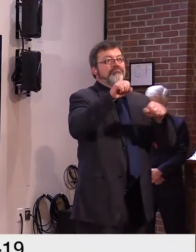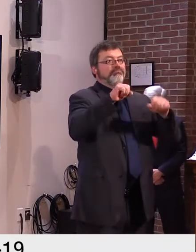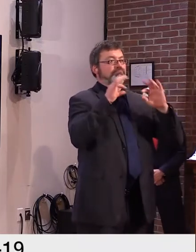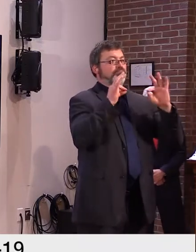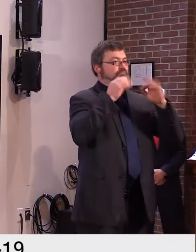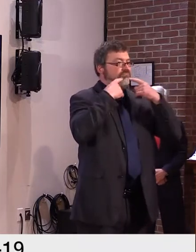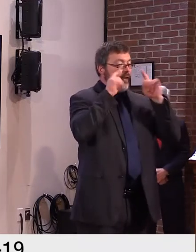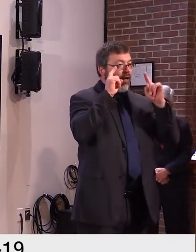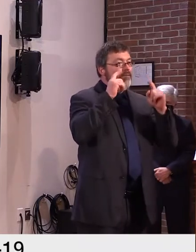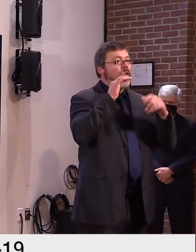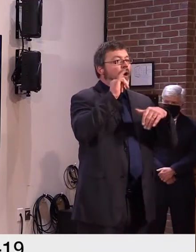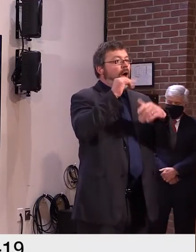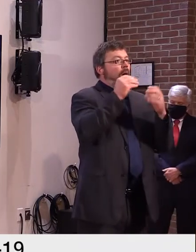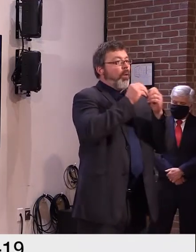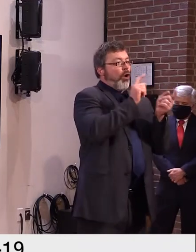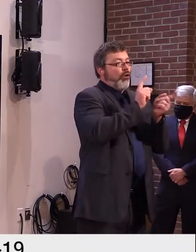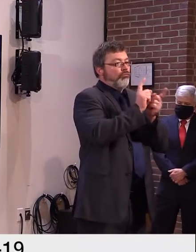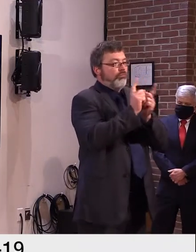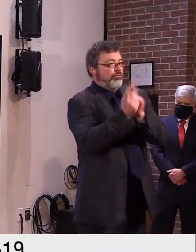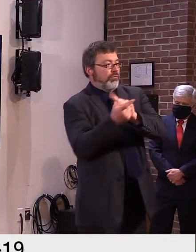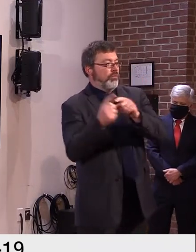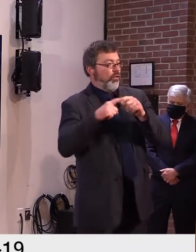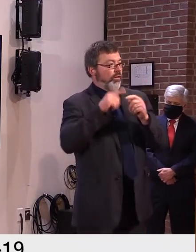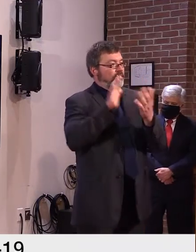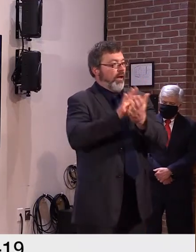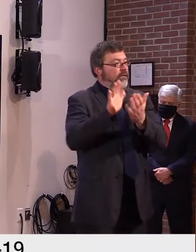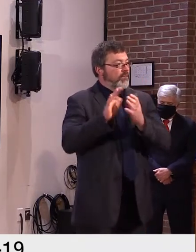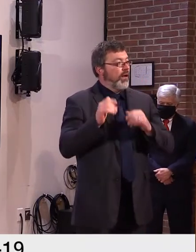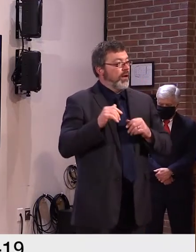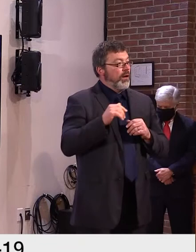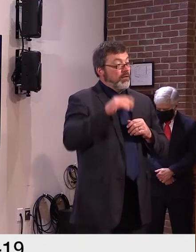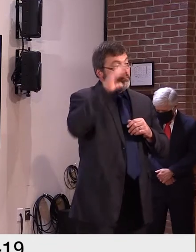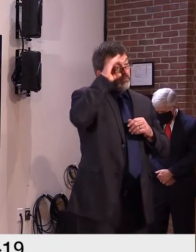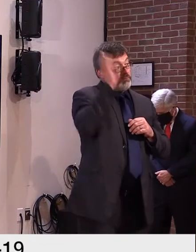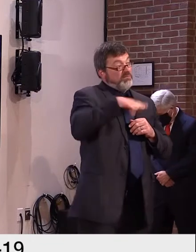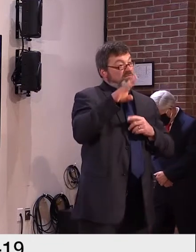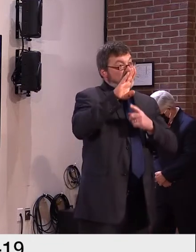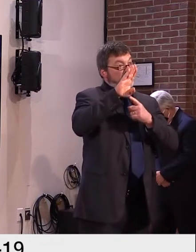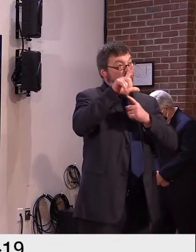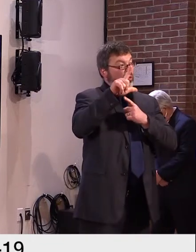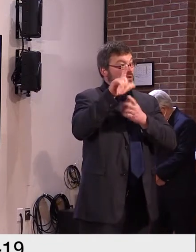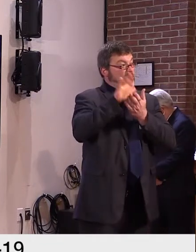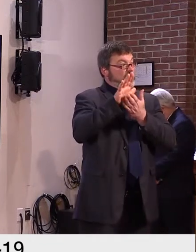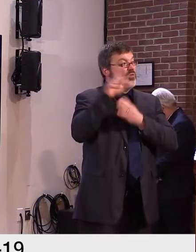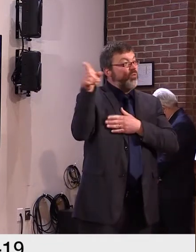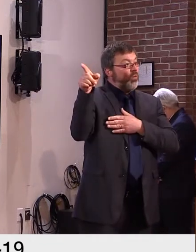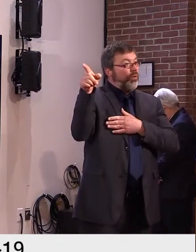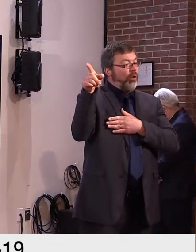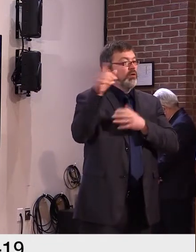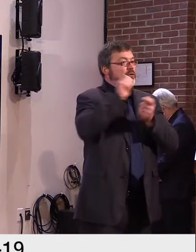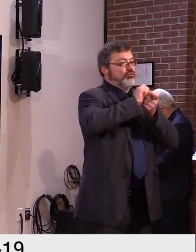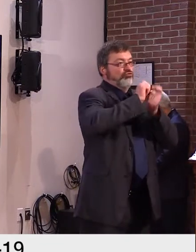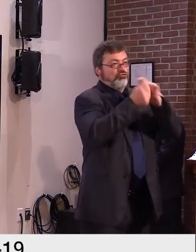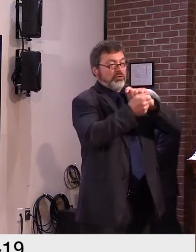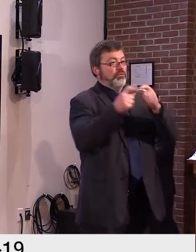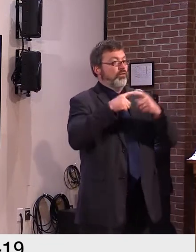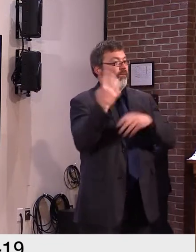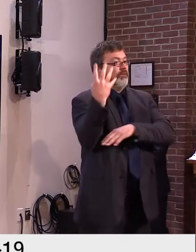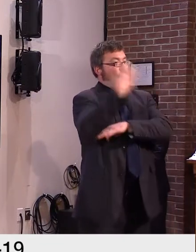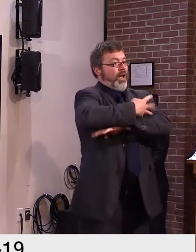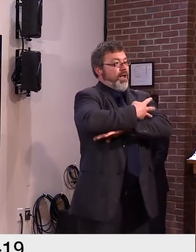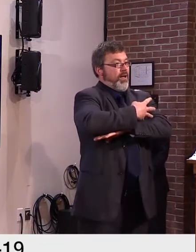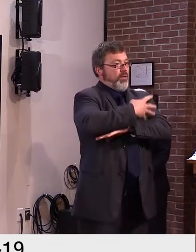instruction, and other schools in the Chittenden County region are doing the same. Mill River, which is just south of